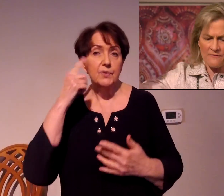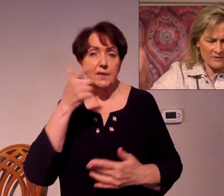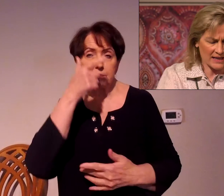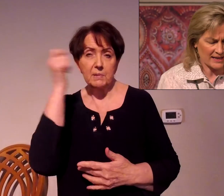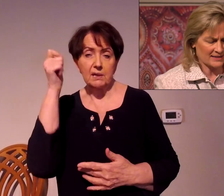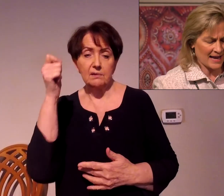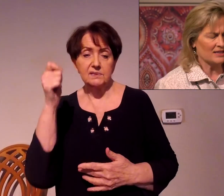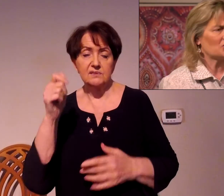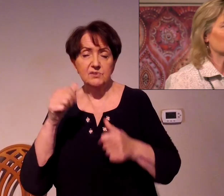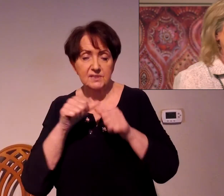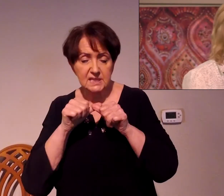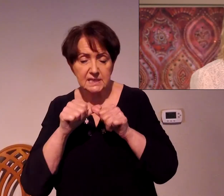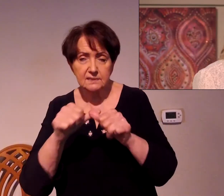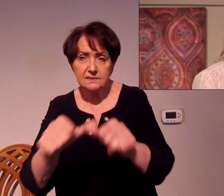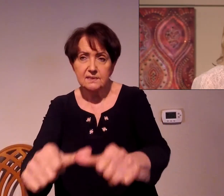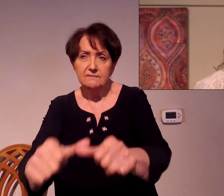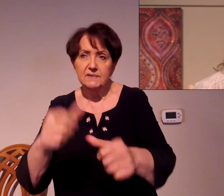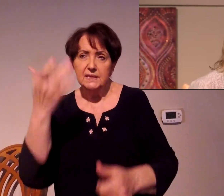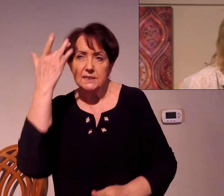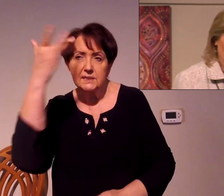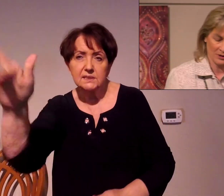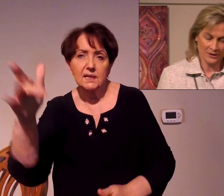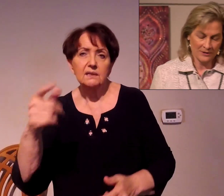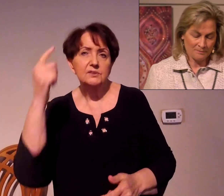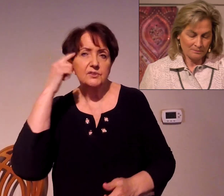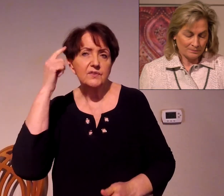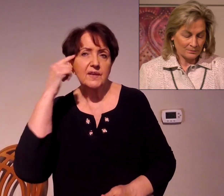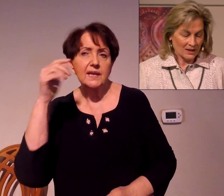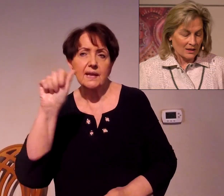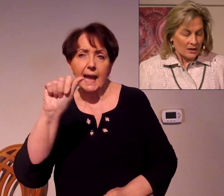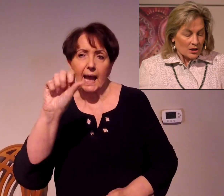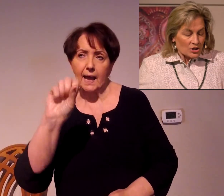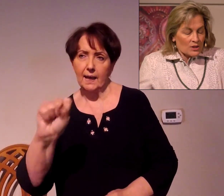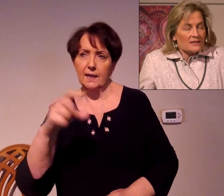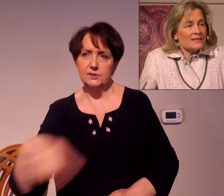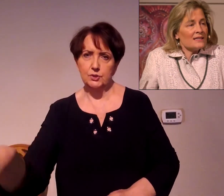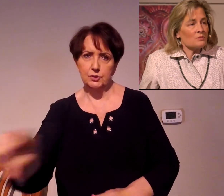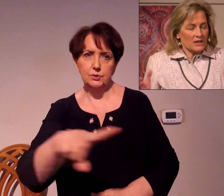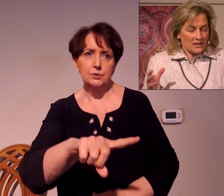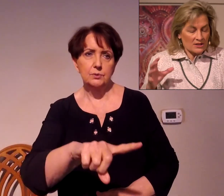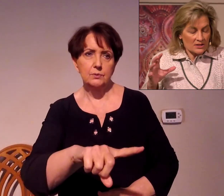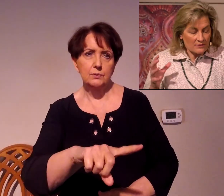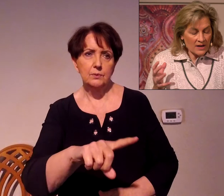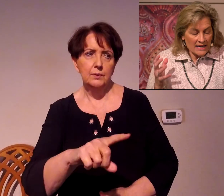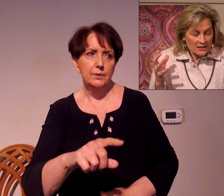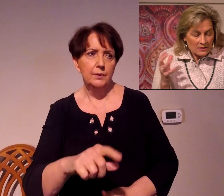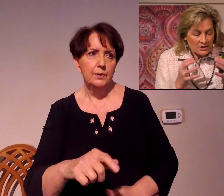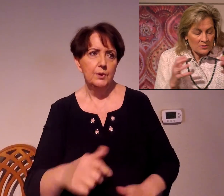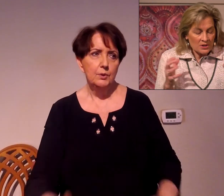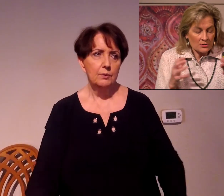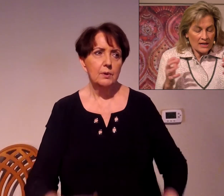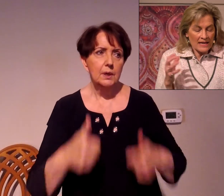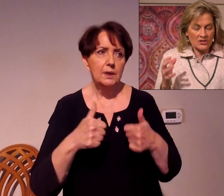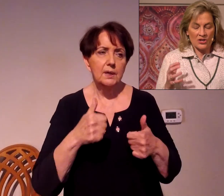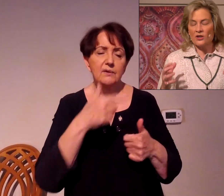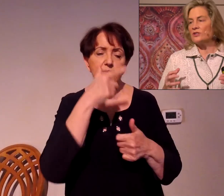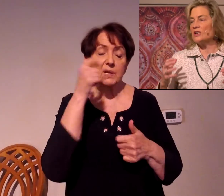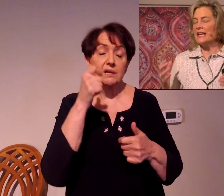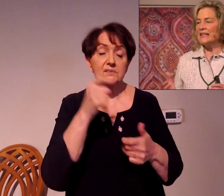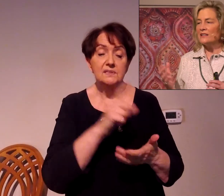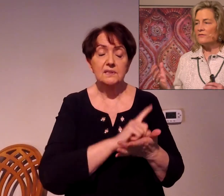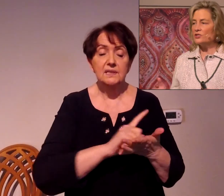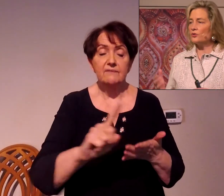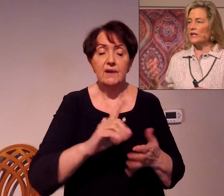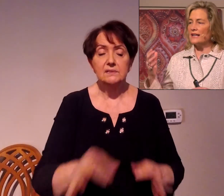this infinite intelligence thinking as you. You exist because this divine spirit has sought